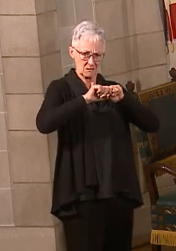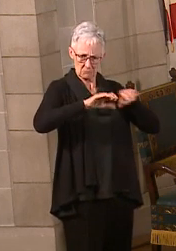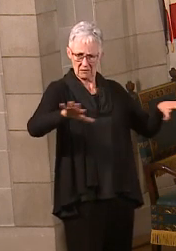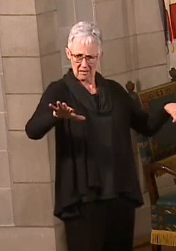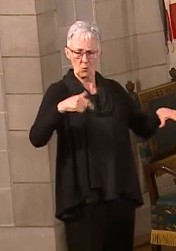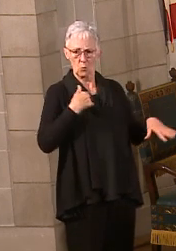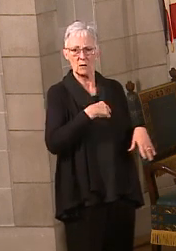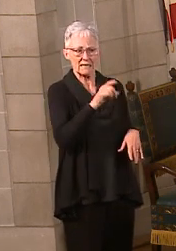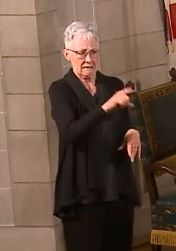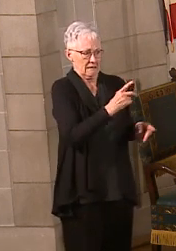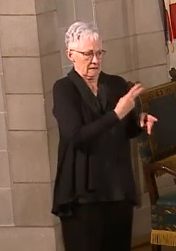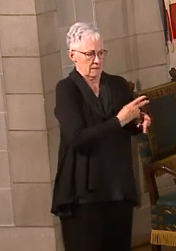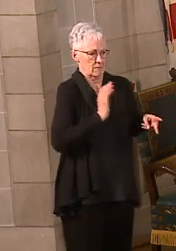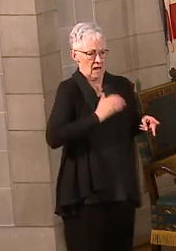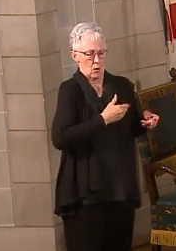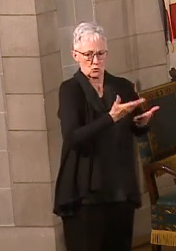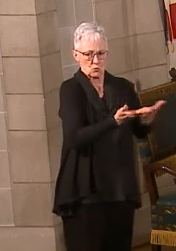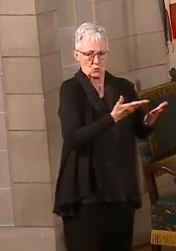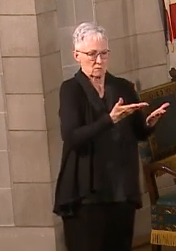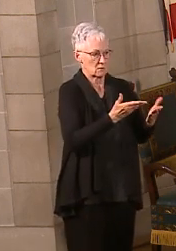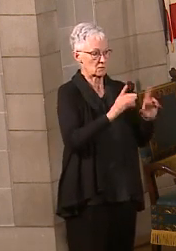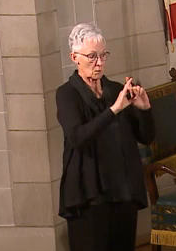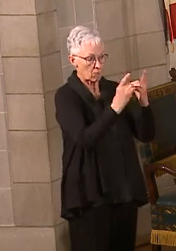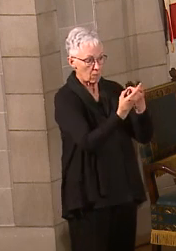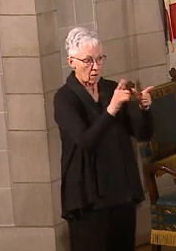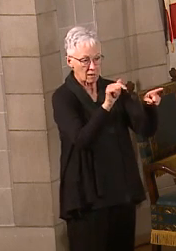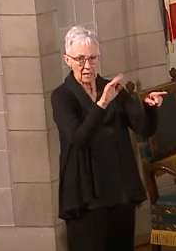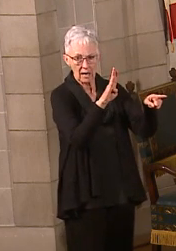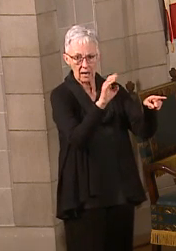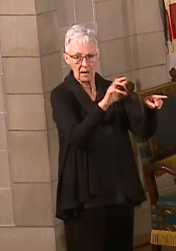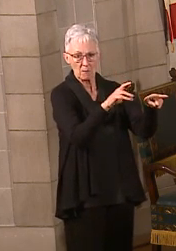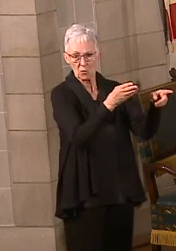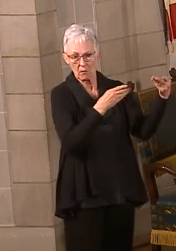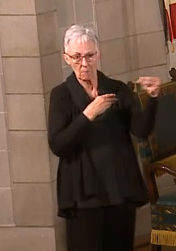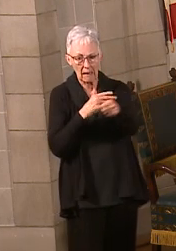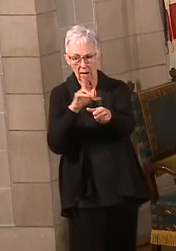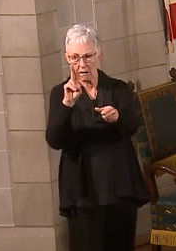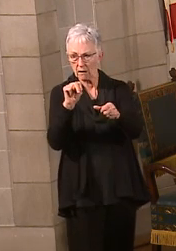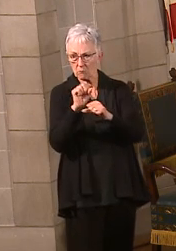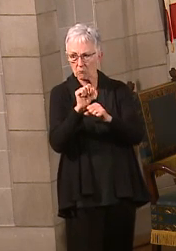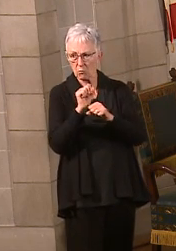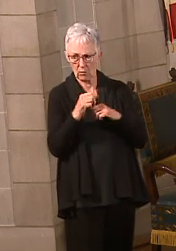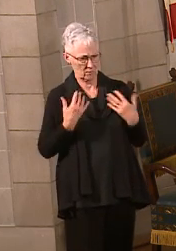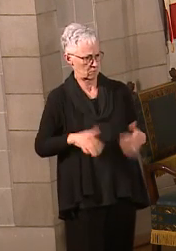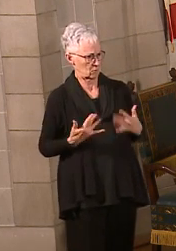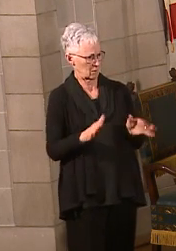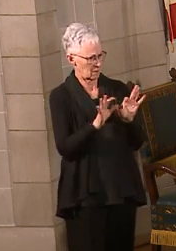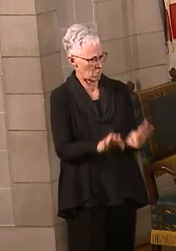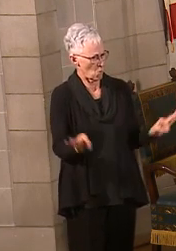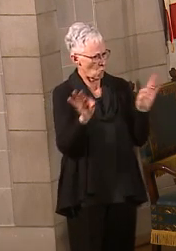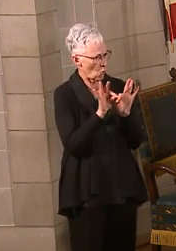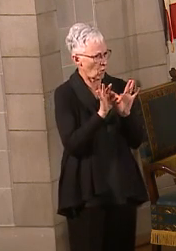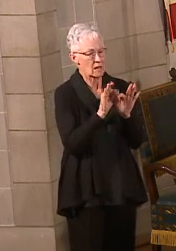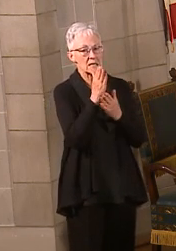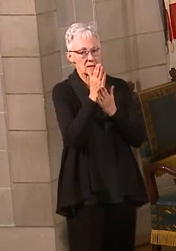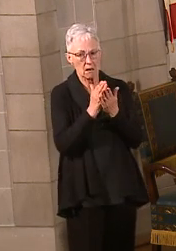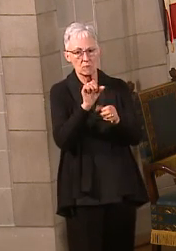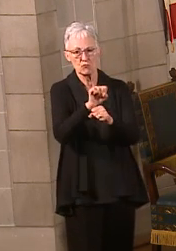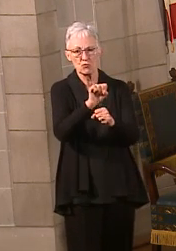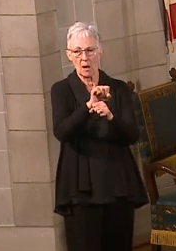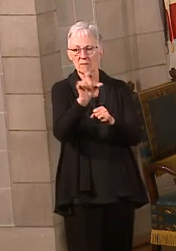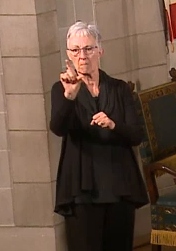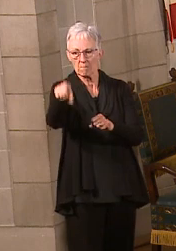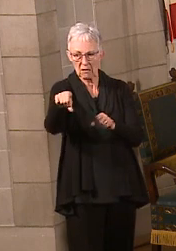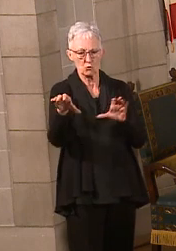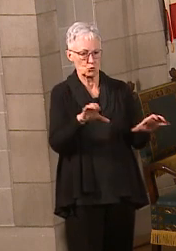in the Department of Labor or the Department of Revenue. There are definitely going to be office jobs that can only be done on site, and we have to have people to do